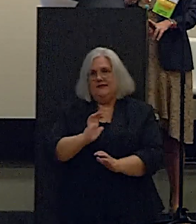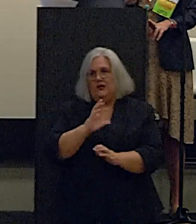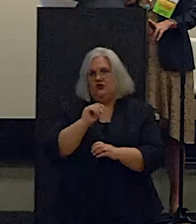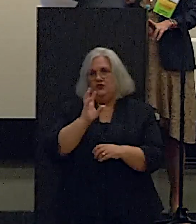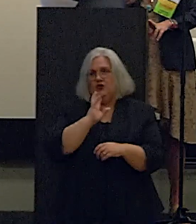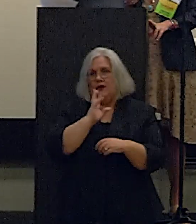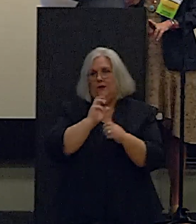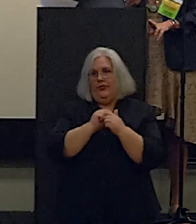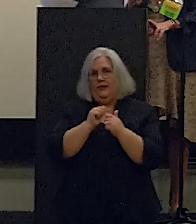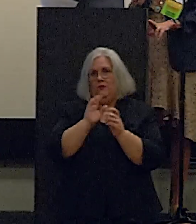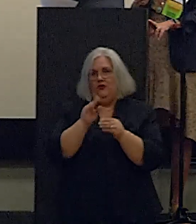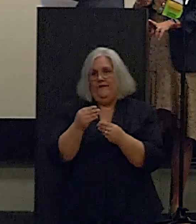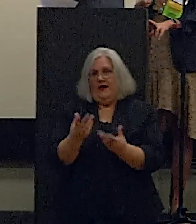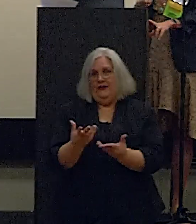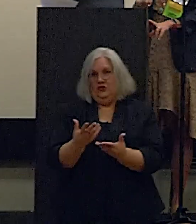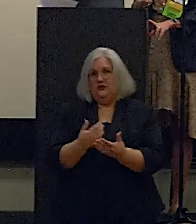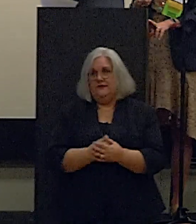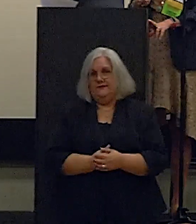their providers.